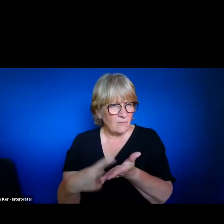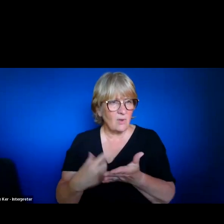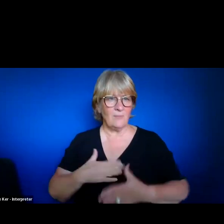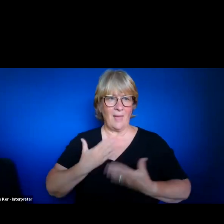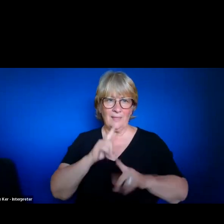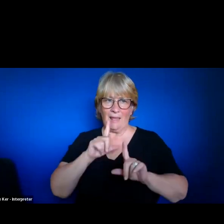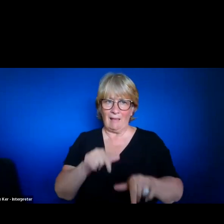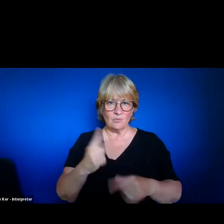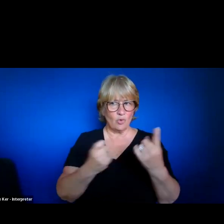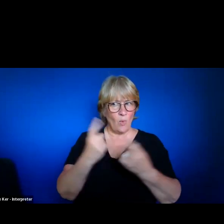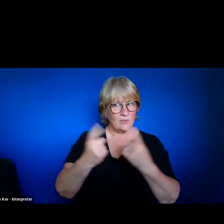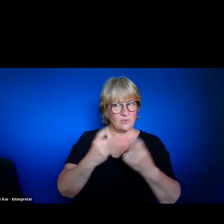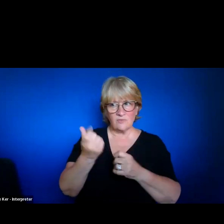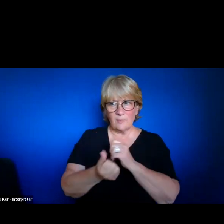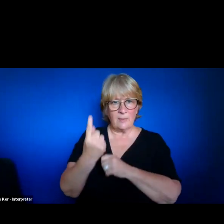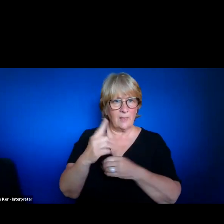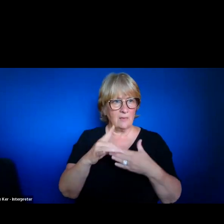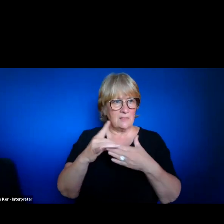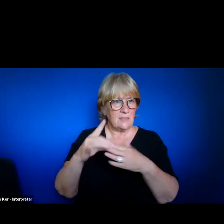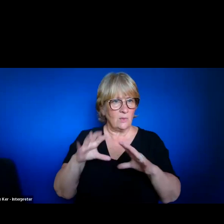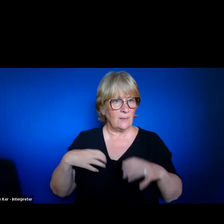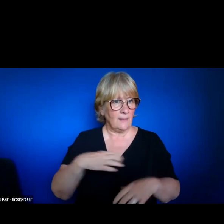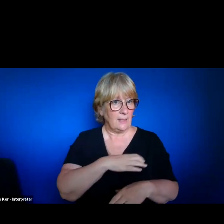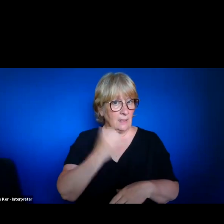answer questions from anyone on the steering committee if you have any.